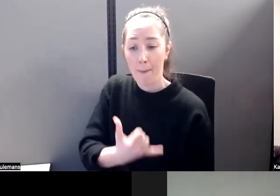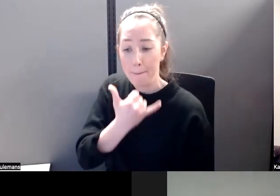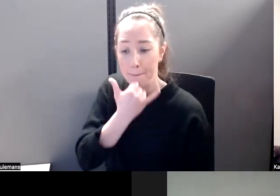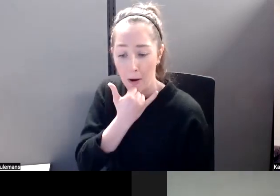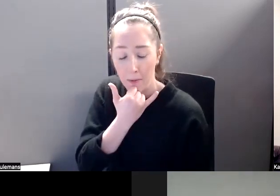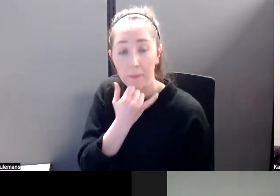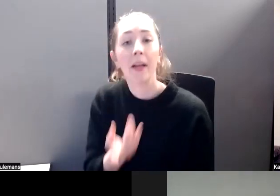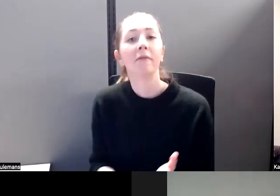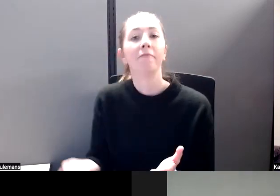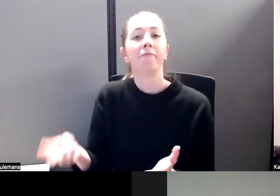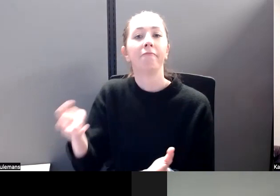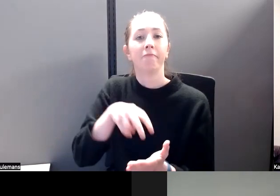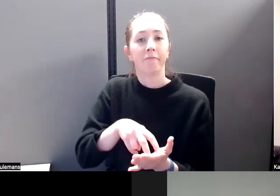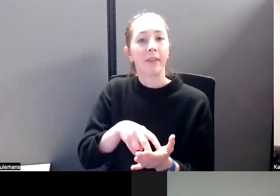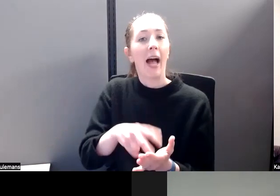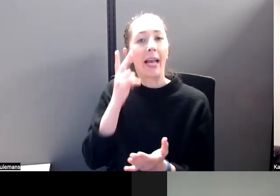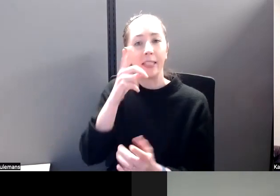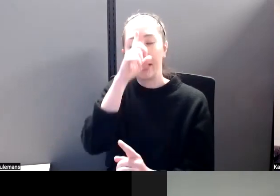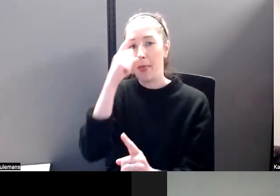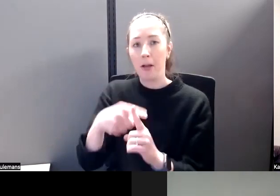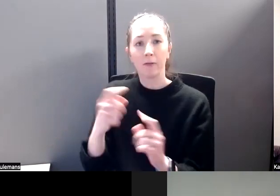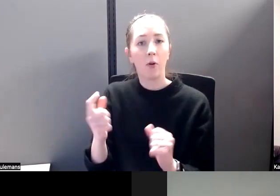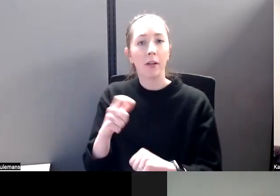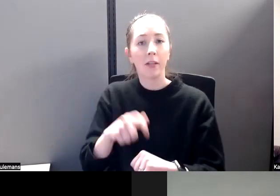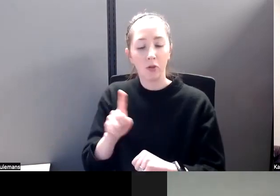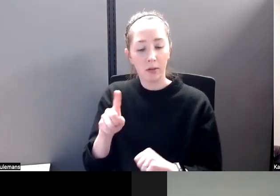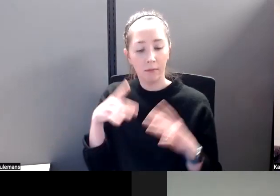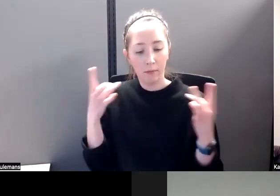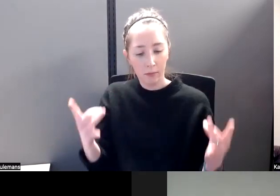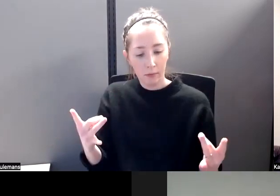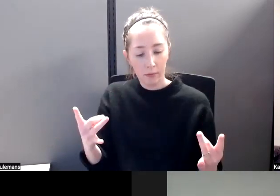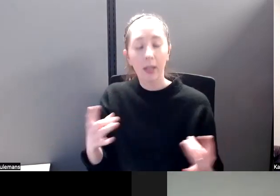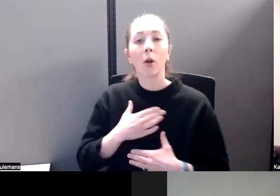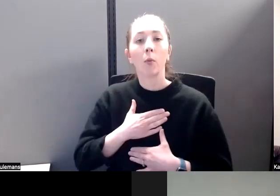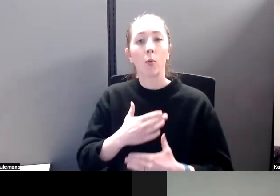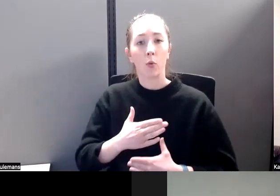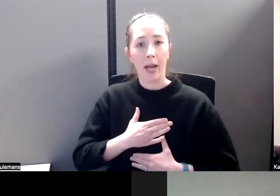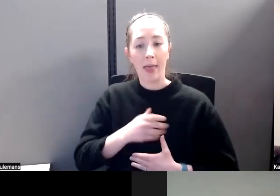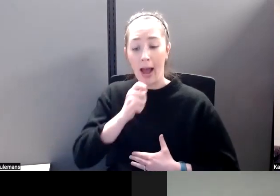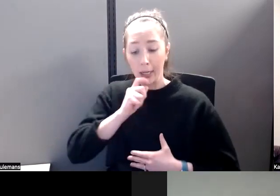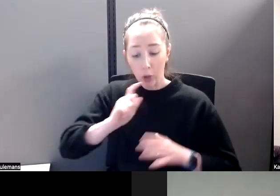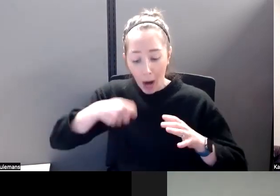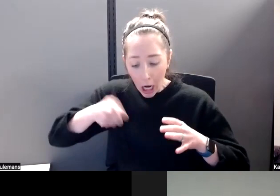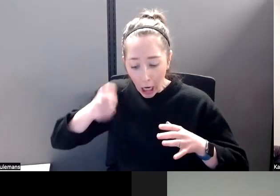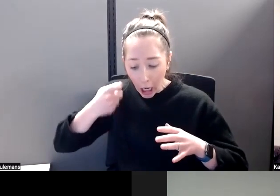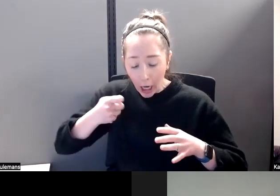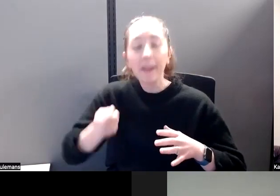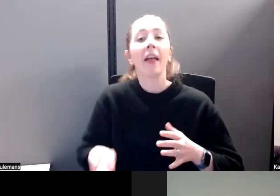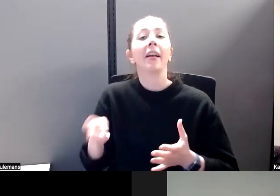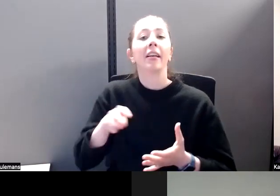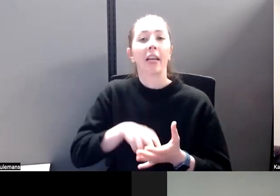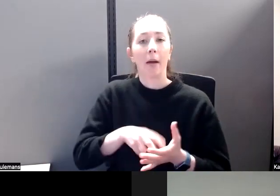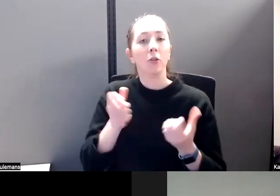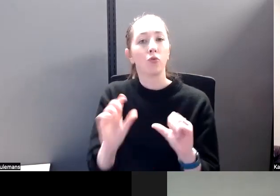right, there's a silver lining. You can take a breather. You can eat the tub of ice cream, and then you need to get back up and you need to do it